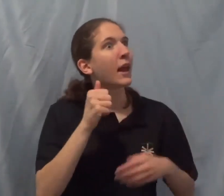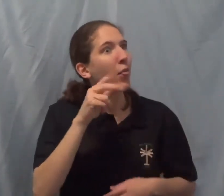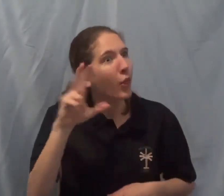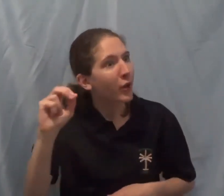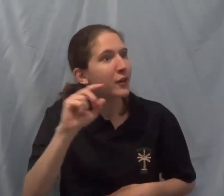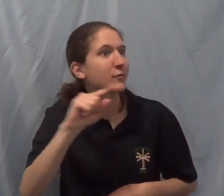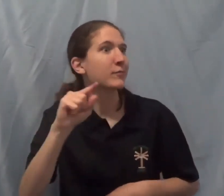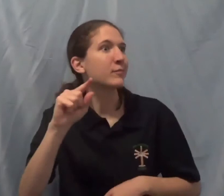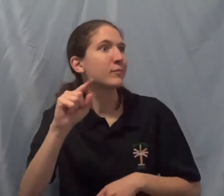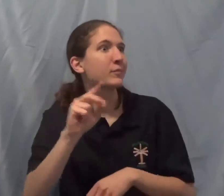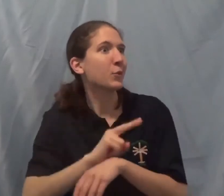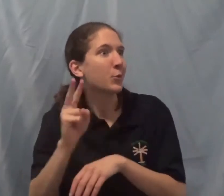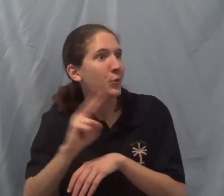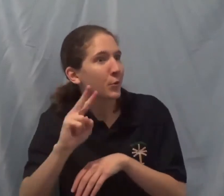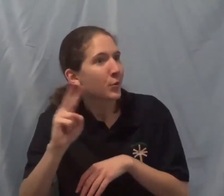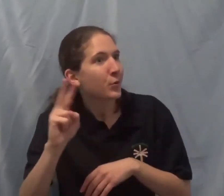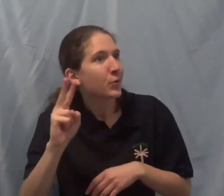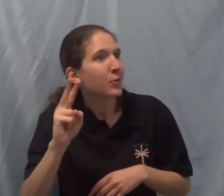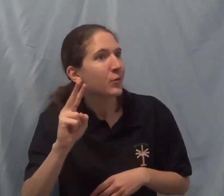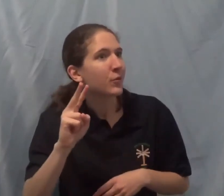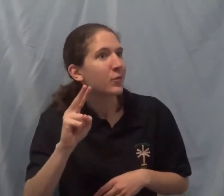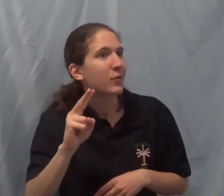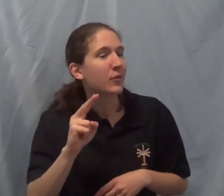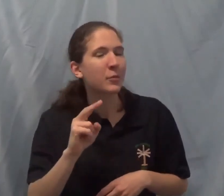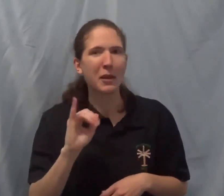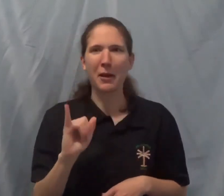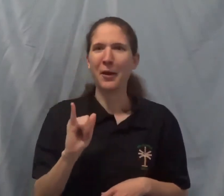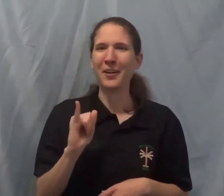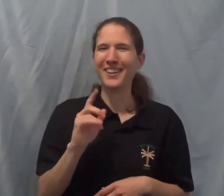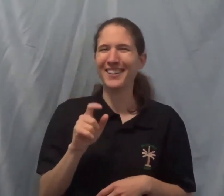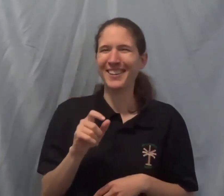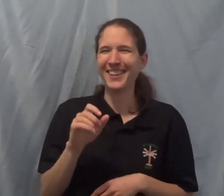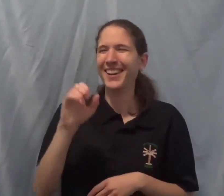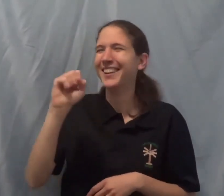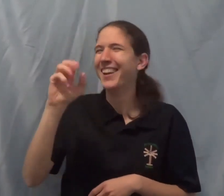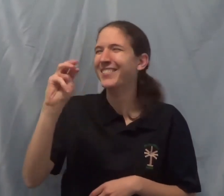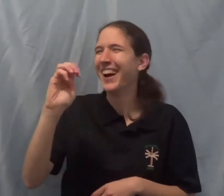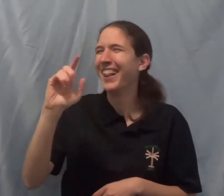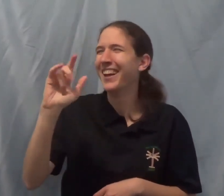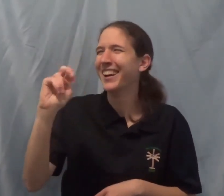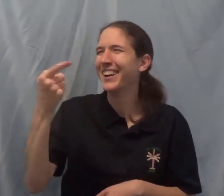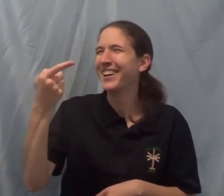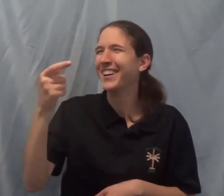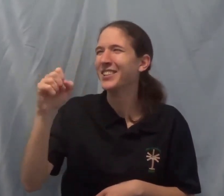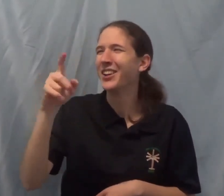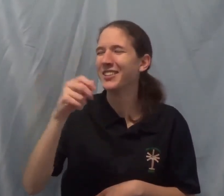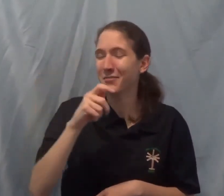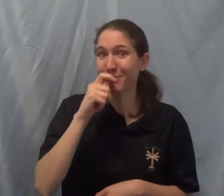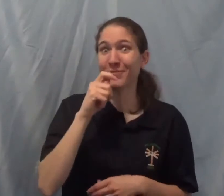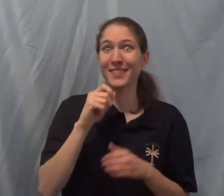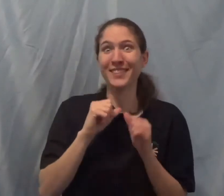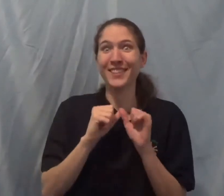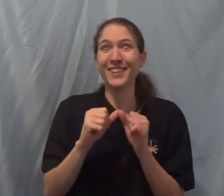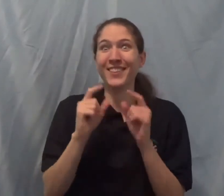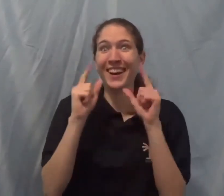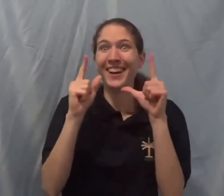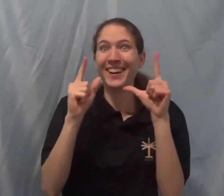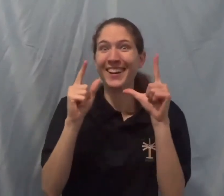book. Oh, yeah, well, I got to read the theology book because, you know, whose sins you forgive are forgiven, whose sins you retain are retained. I want to tap into that. No, I know